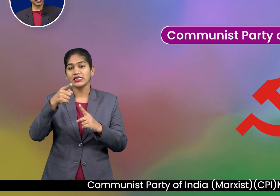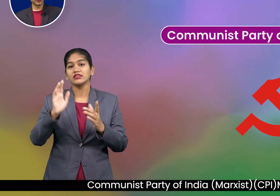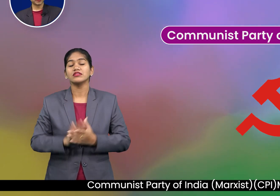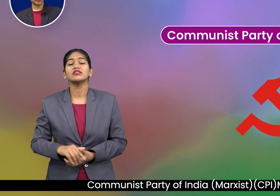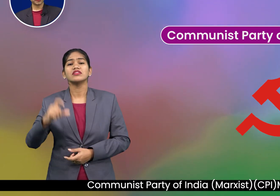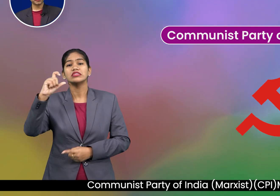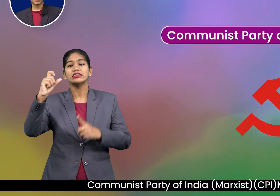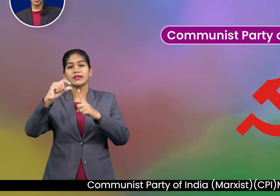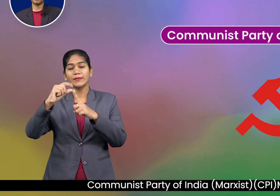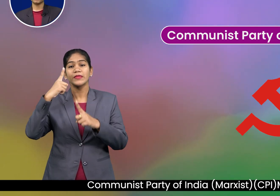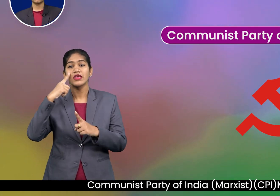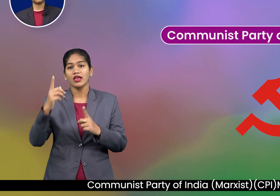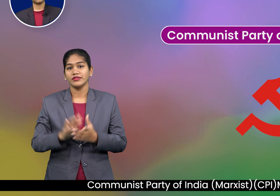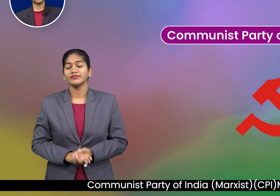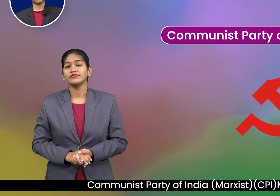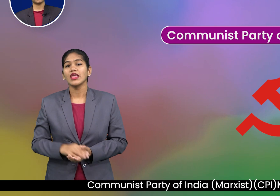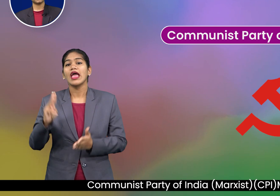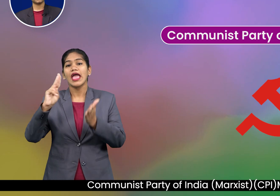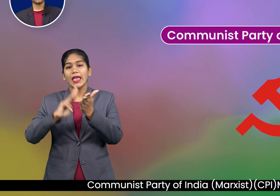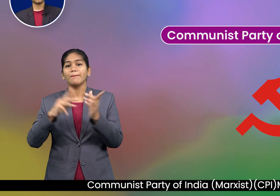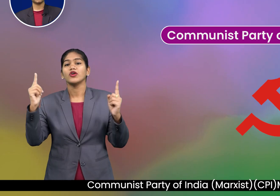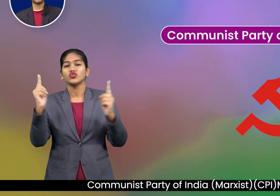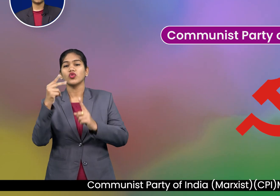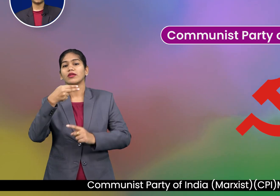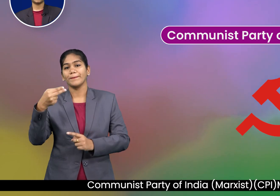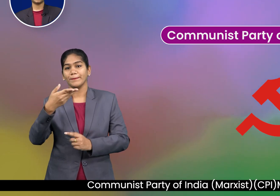CPI, M,